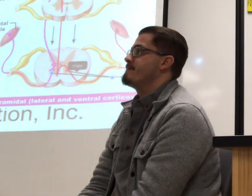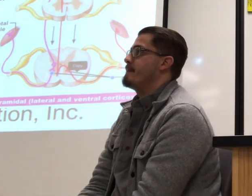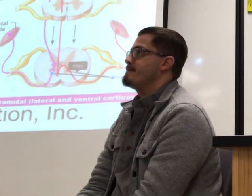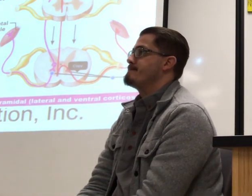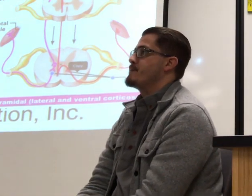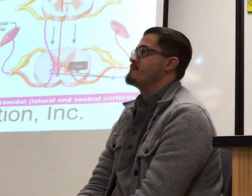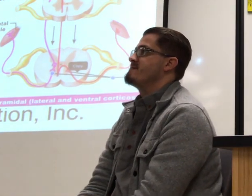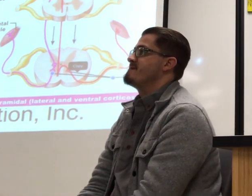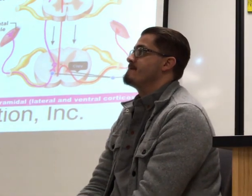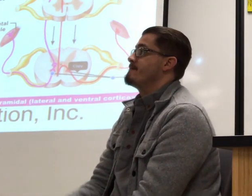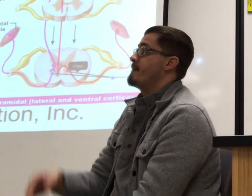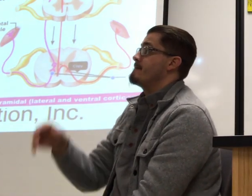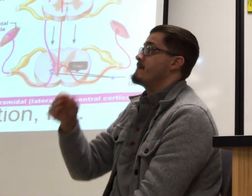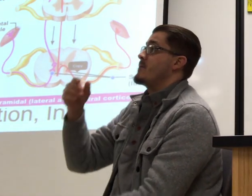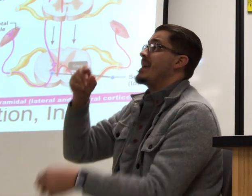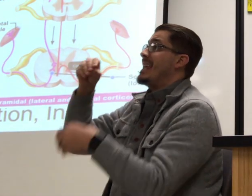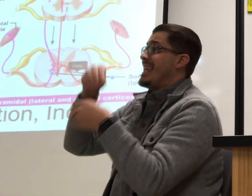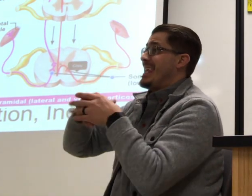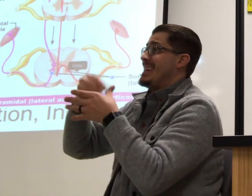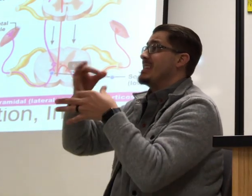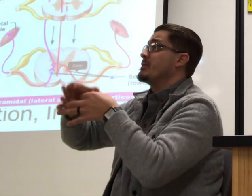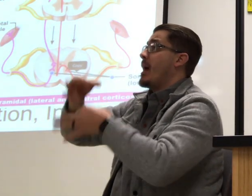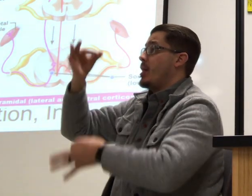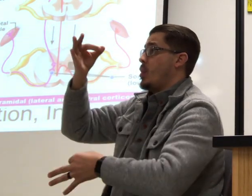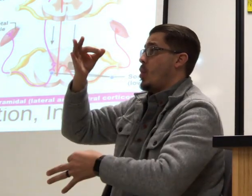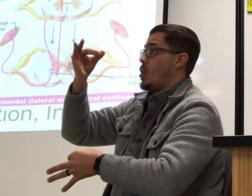So in spinal cord,